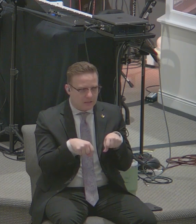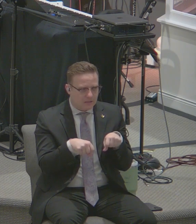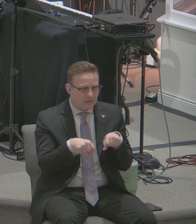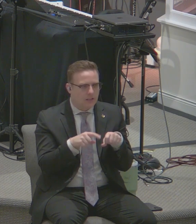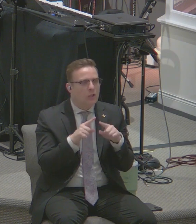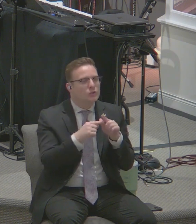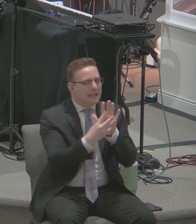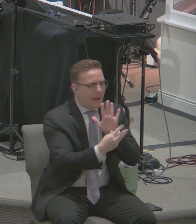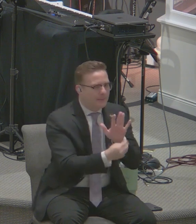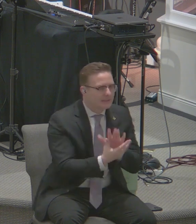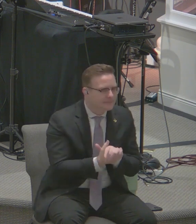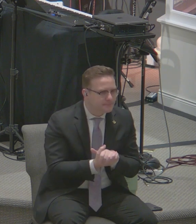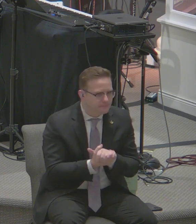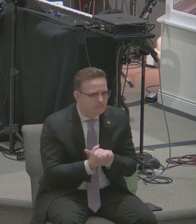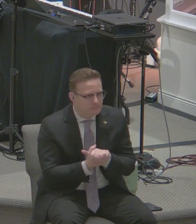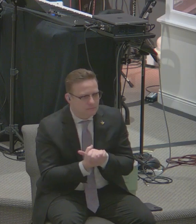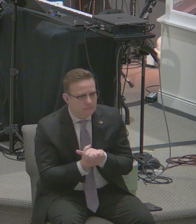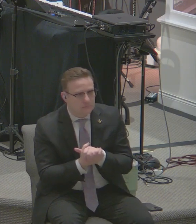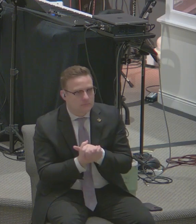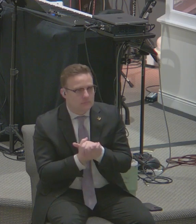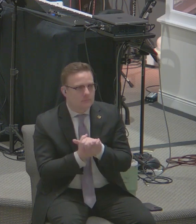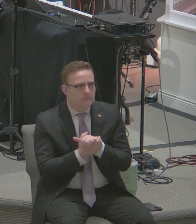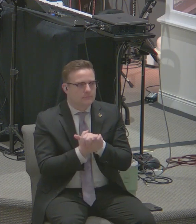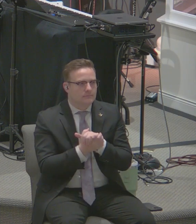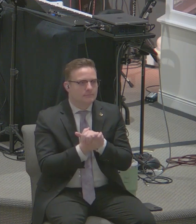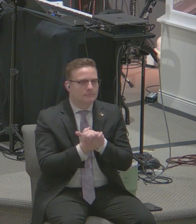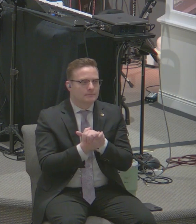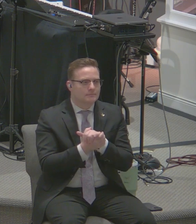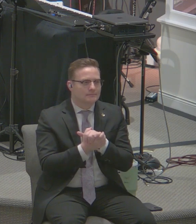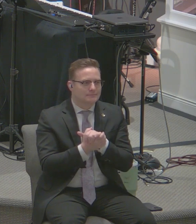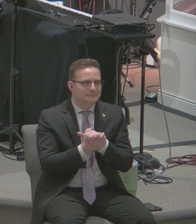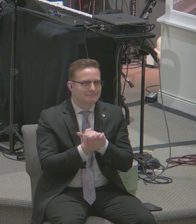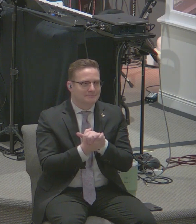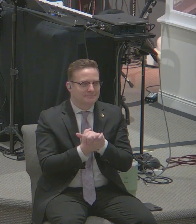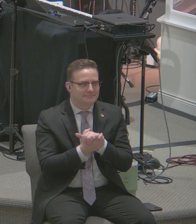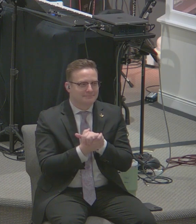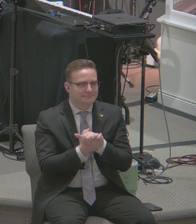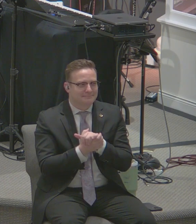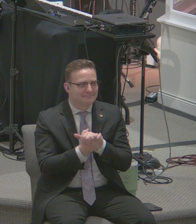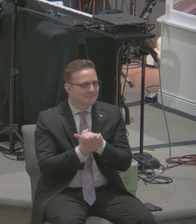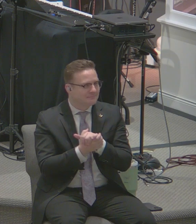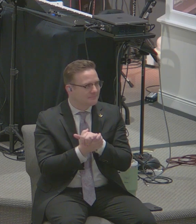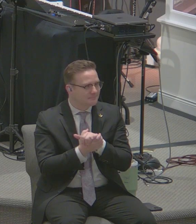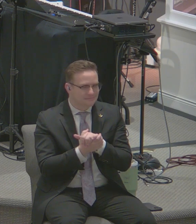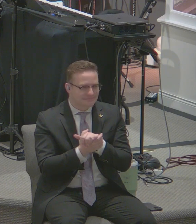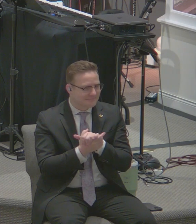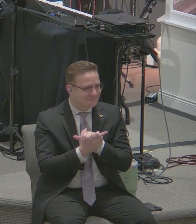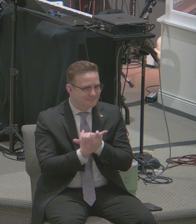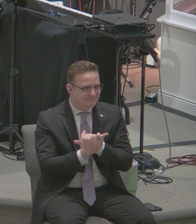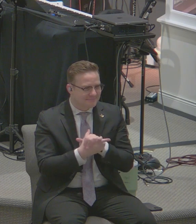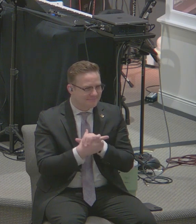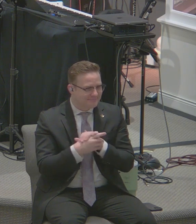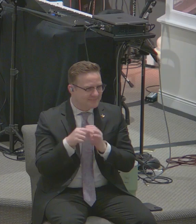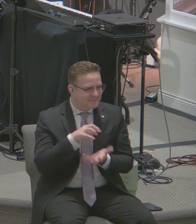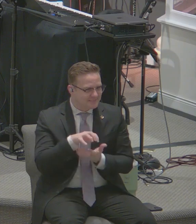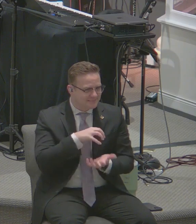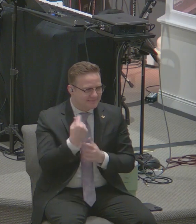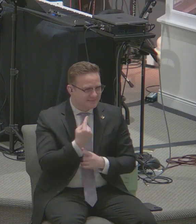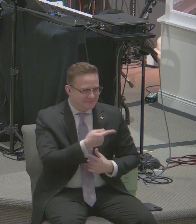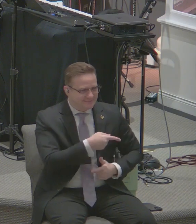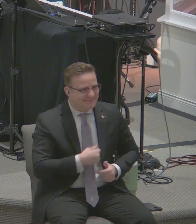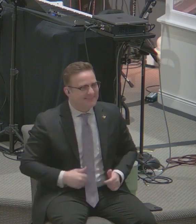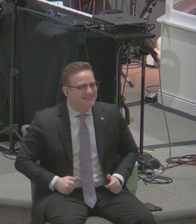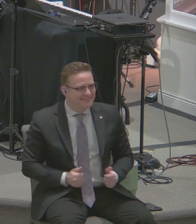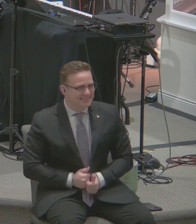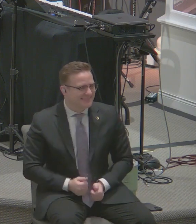We all know and have heard many times Hebrews 13:17. And the Amplified Classic says, obey your spiritual leaders and submit